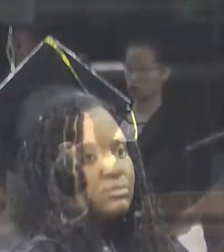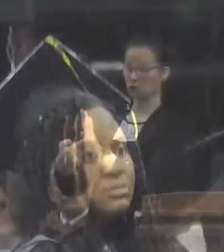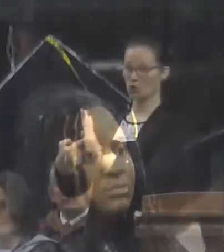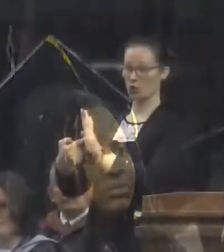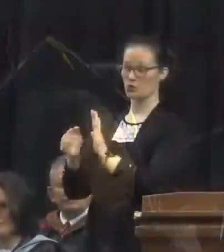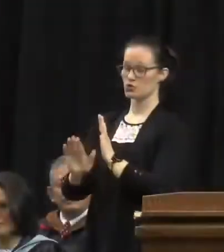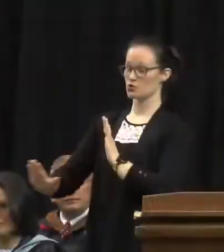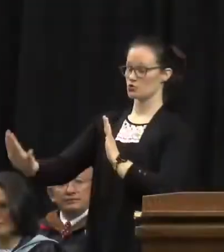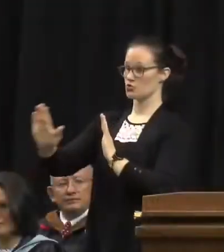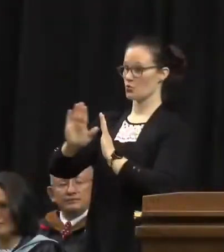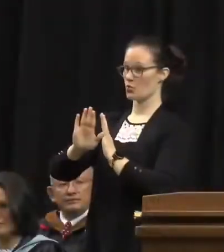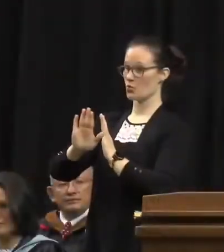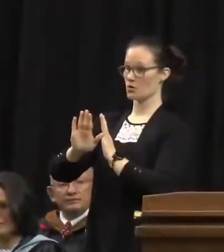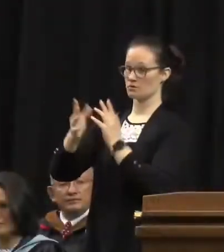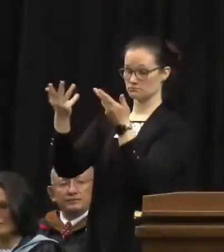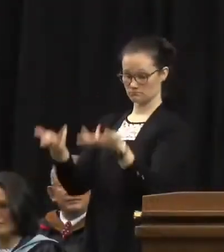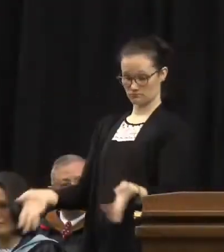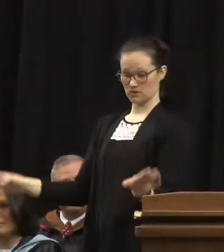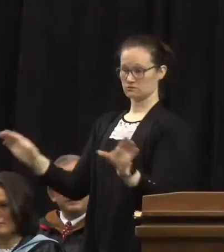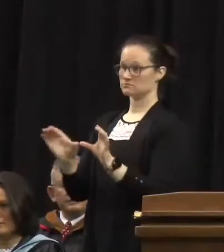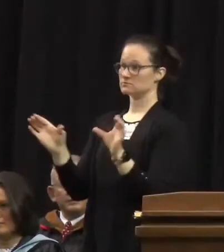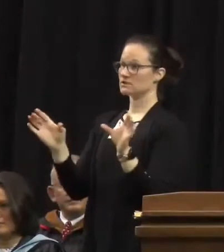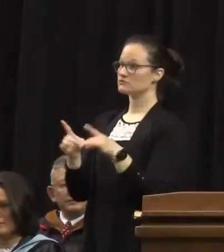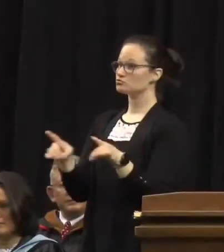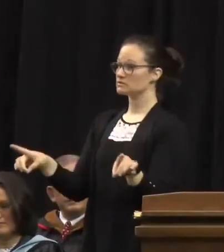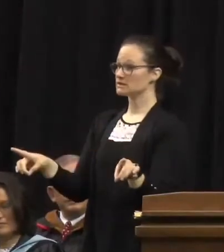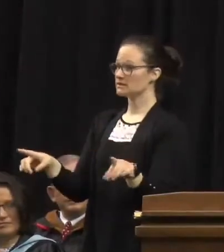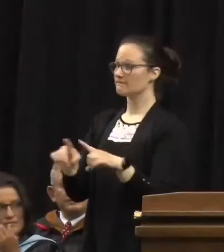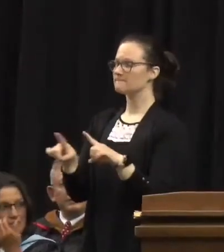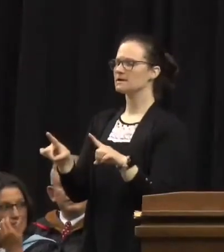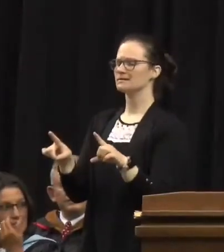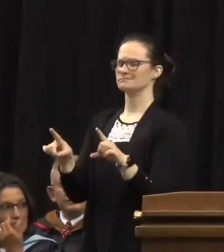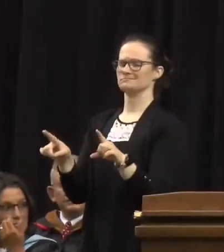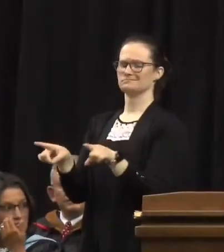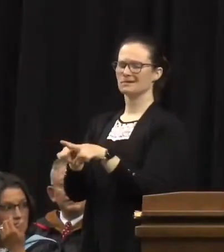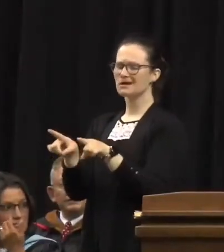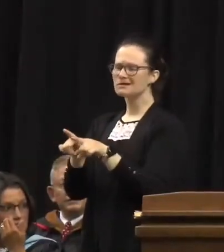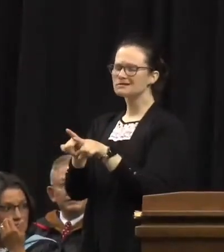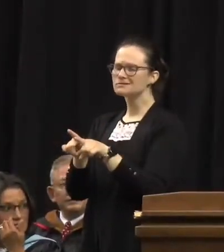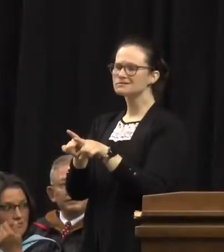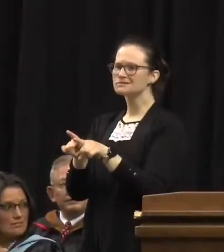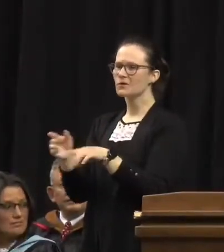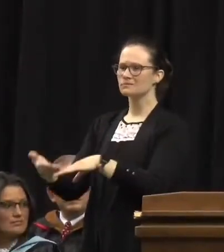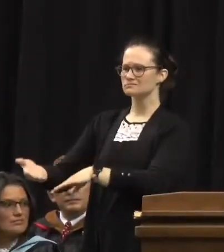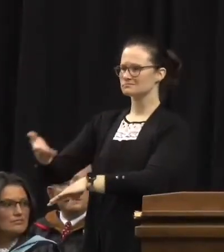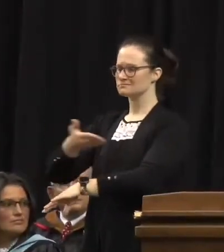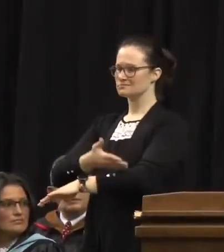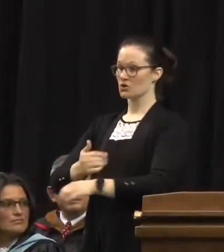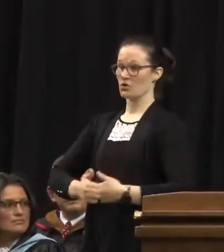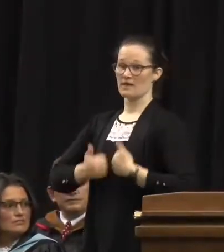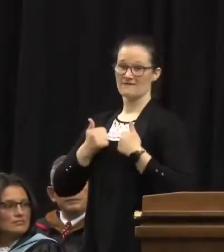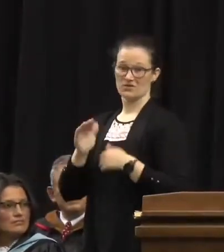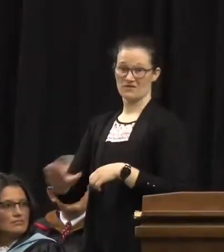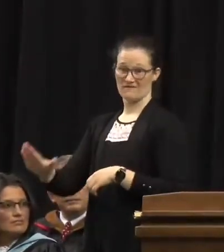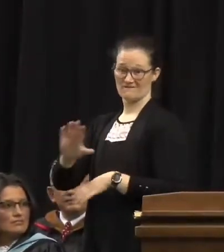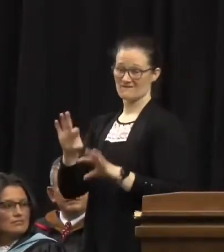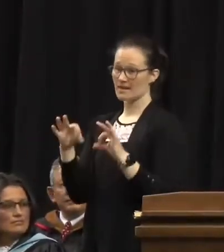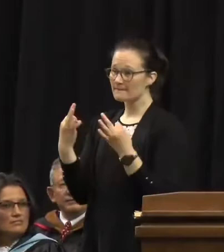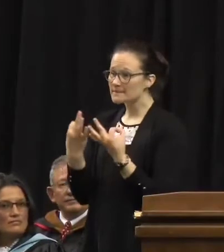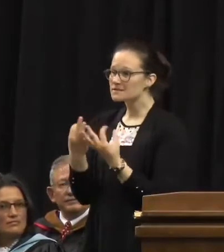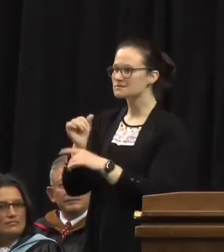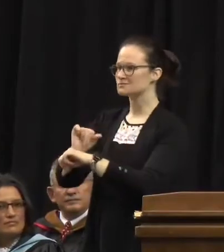completion of a degree or a certificate, they will also help you improve the quality of life in your families,